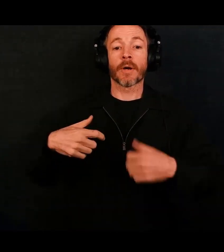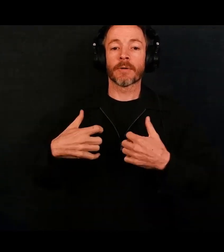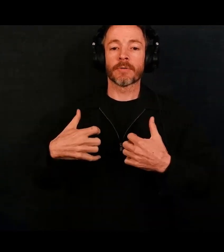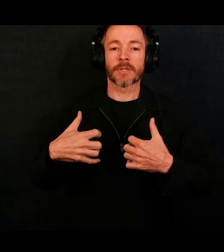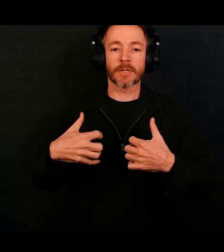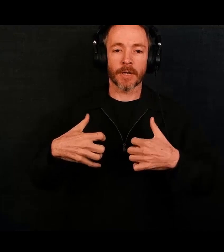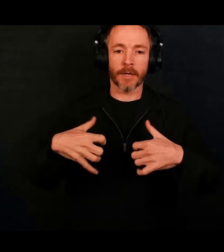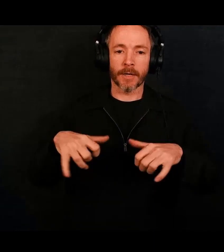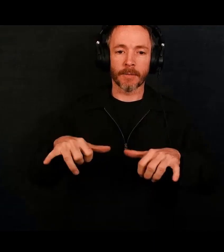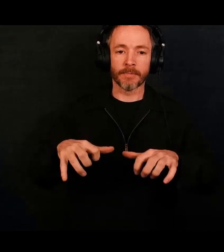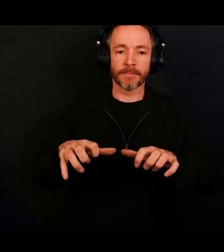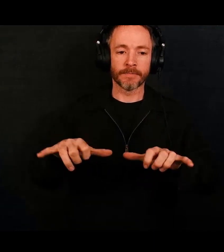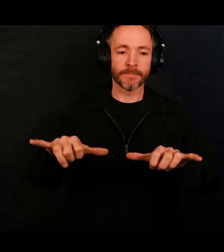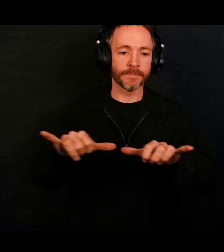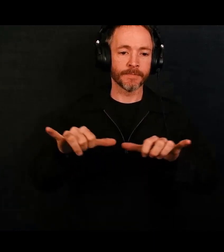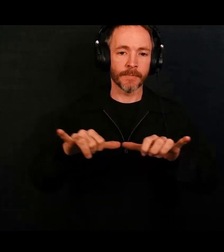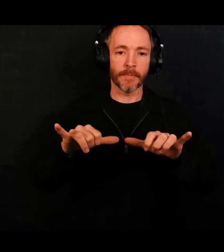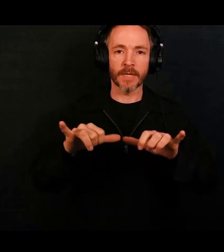So I was